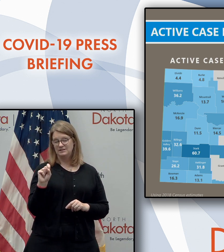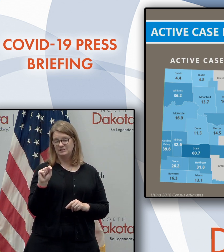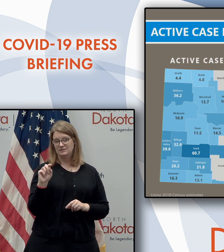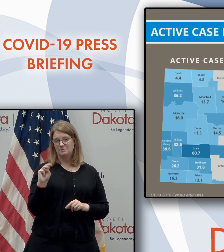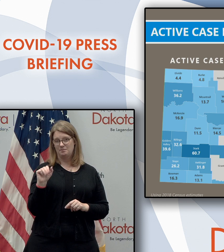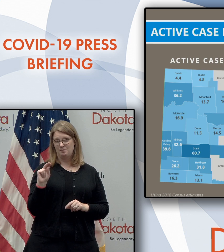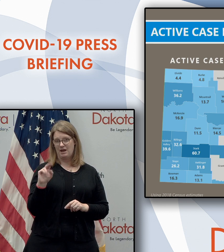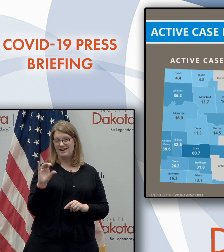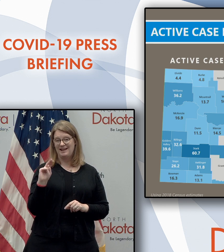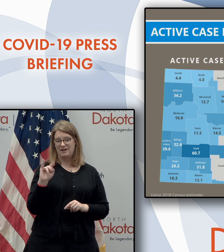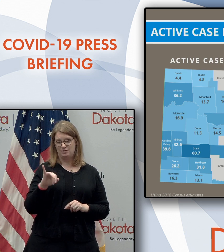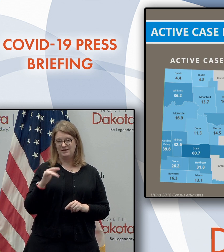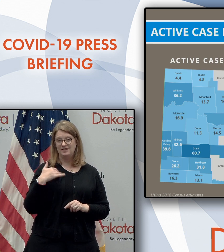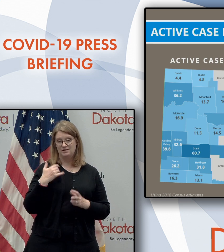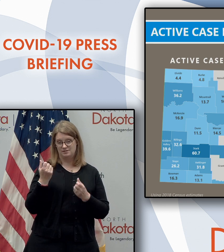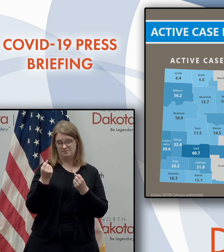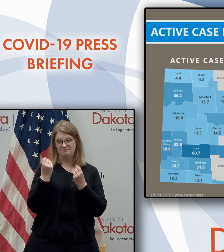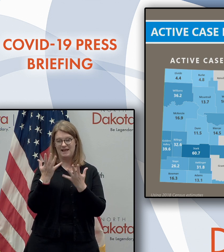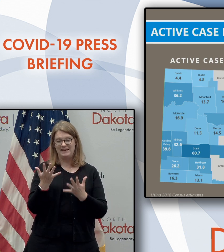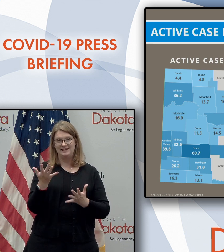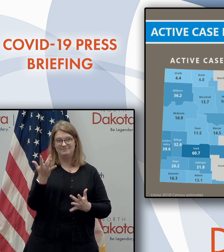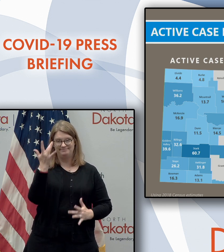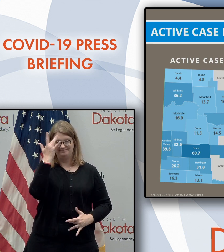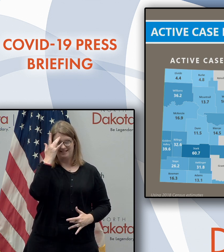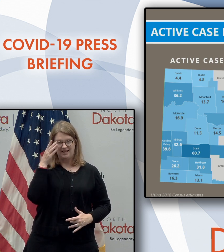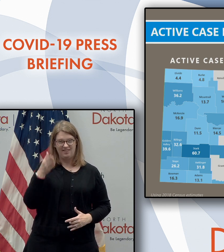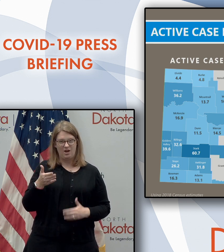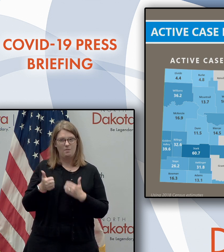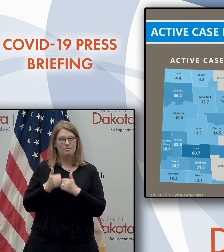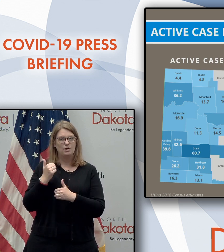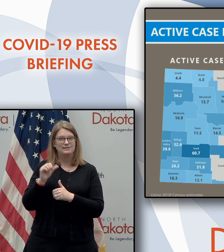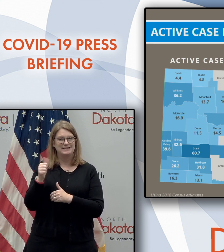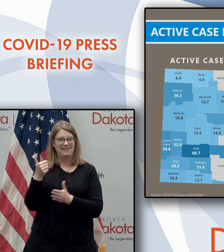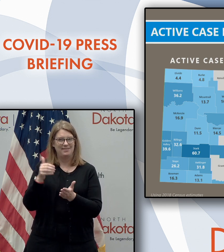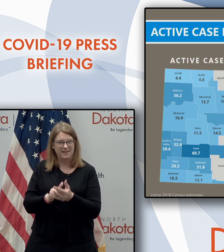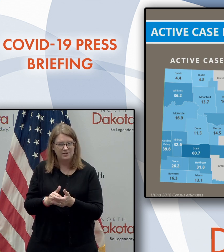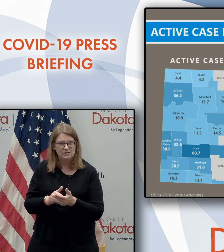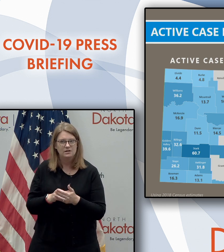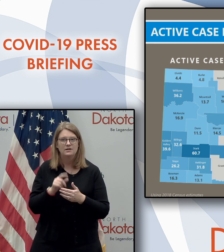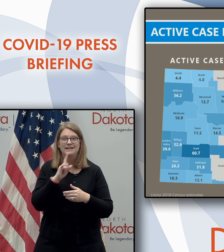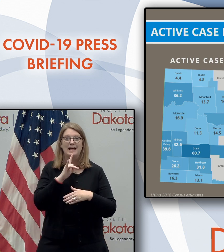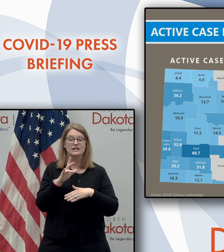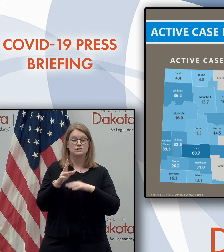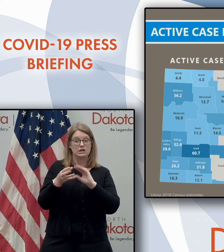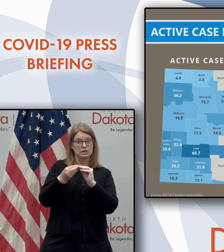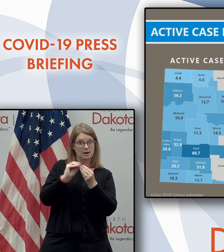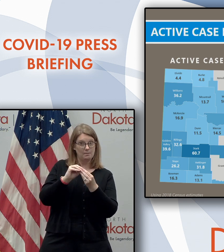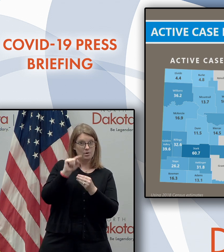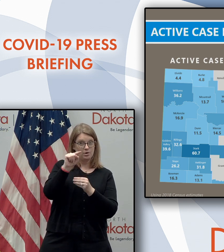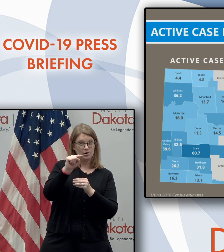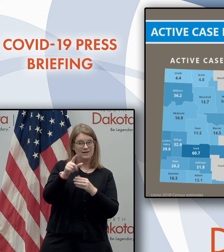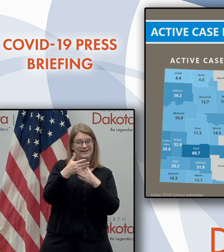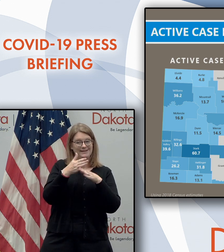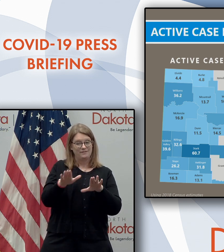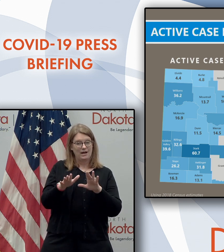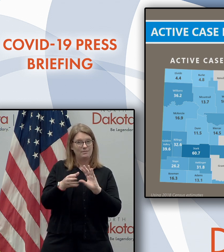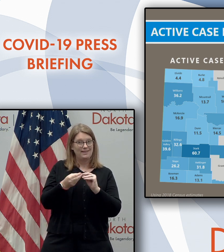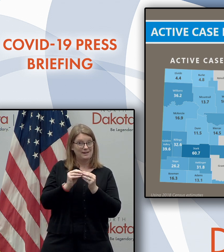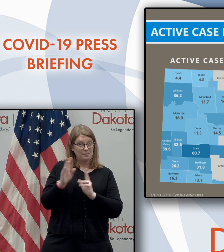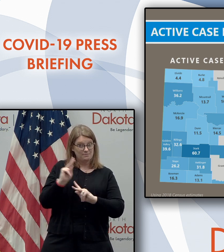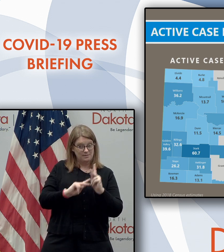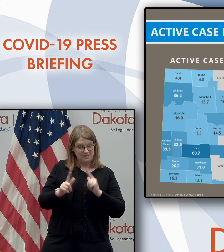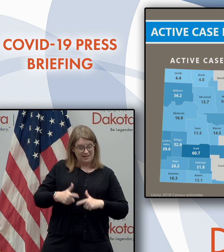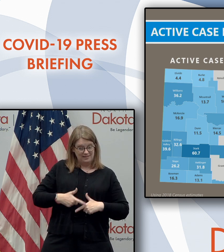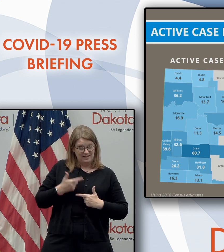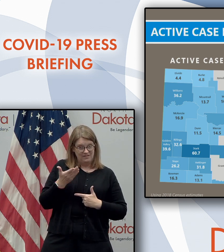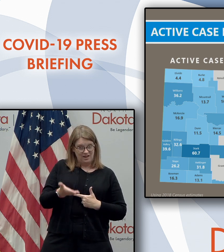very high rate there. And so again, we take a look at both the numerator, the number of cases. When we divide by population, we can see